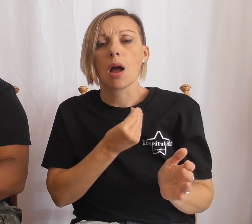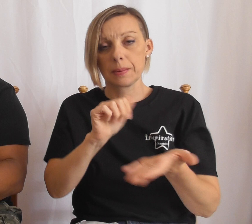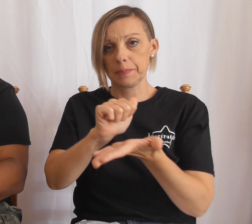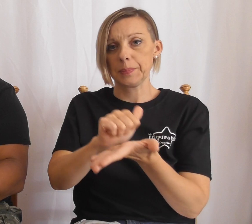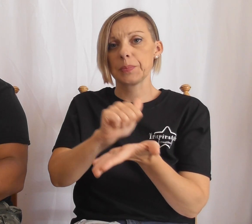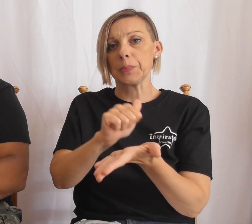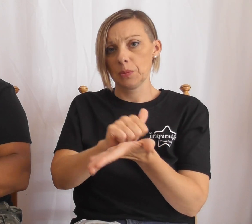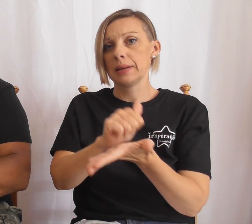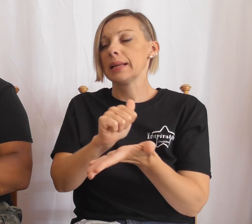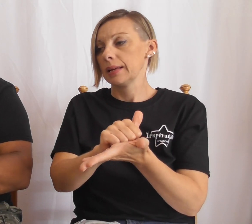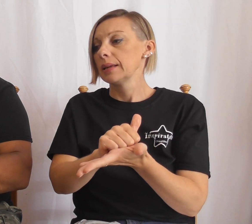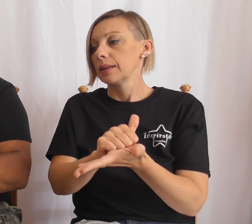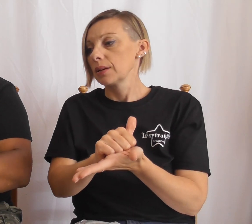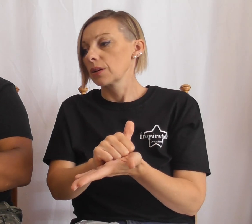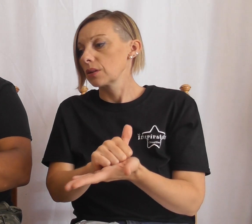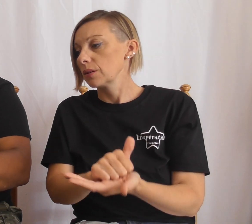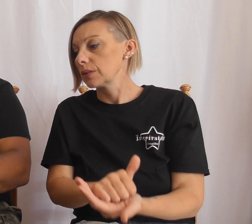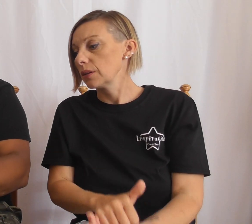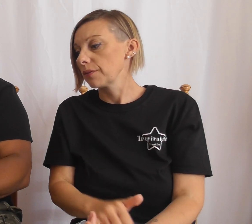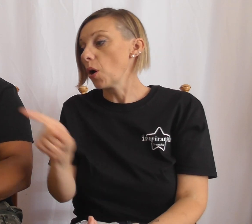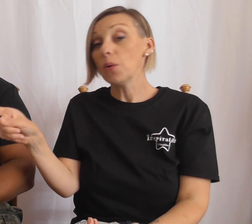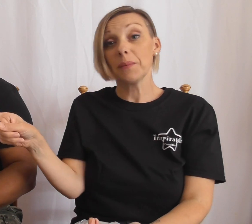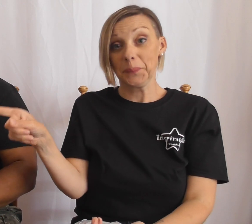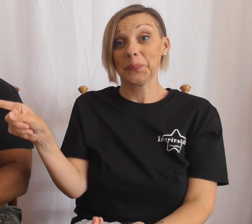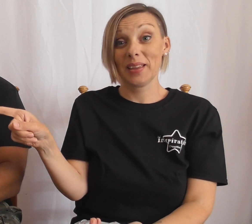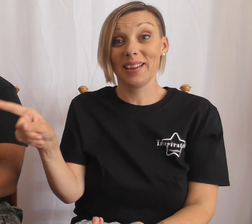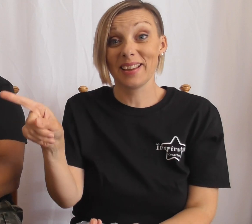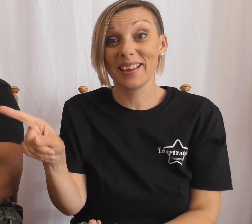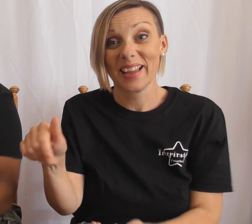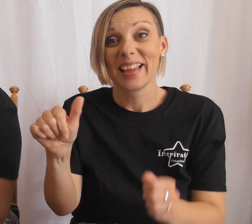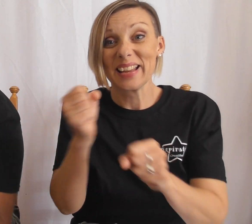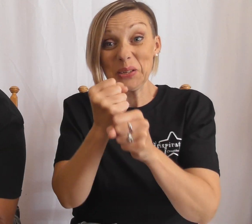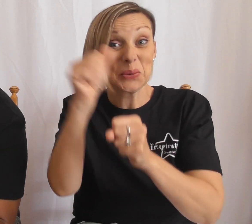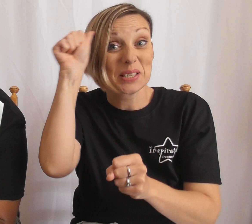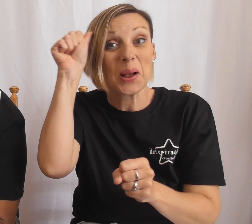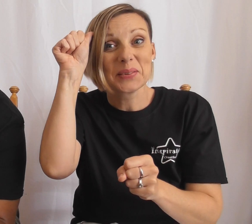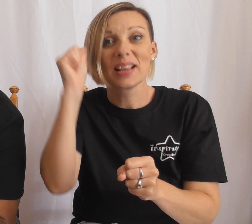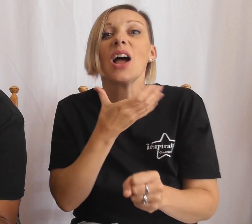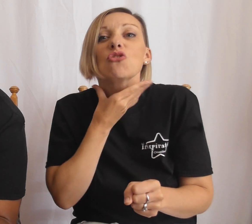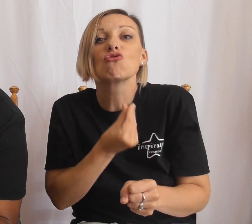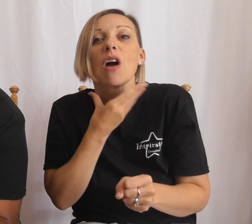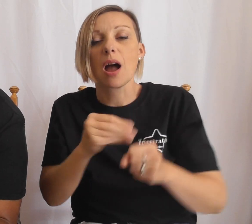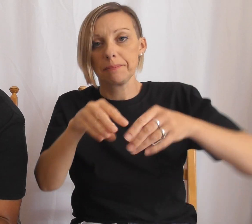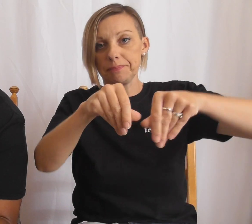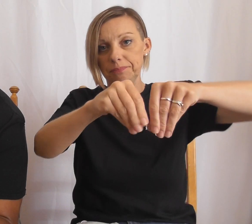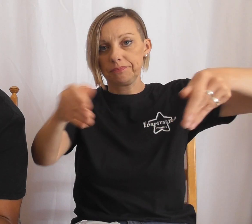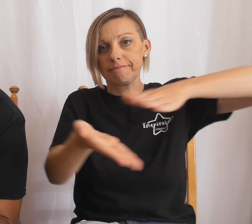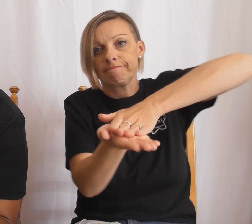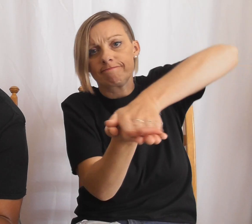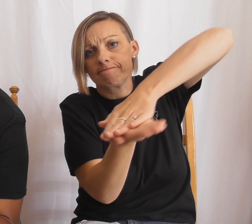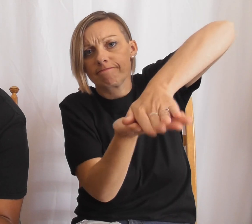make sure your feet are dry. Oh, looks like George heard me because